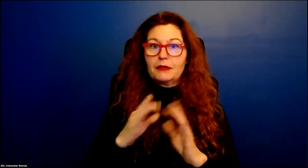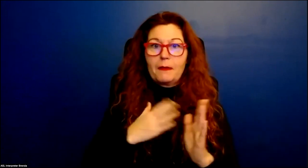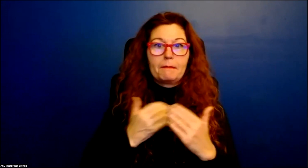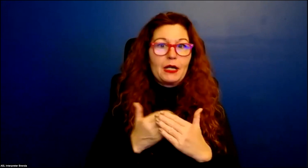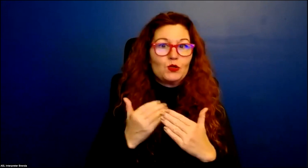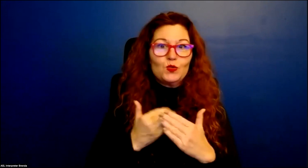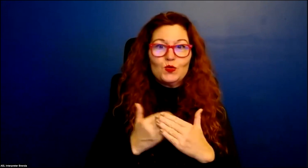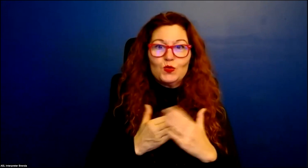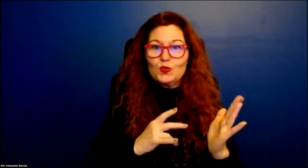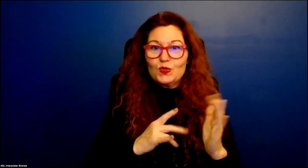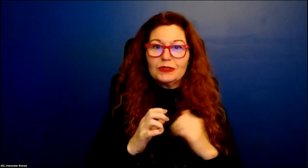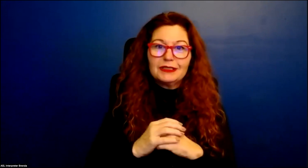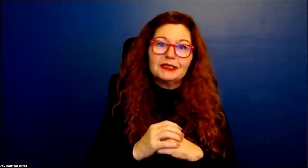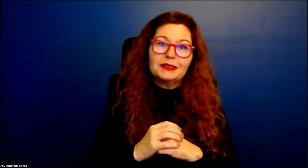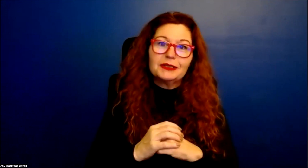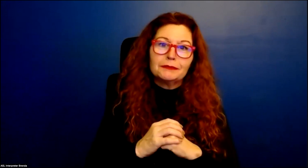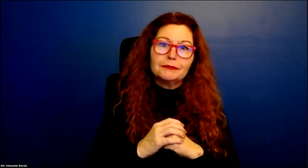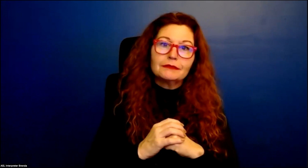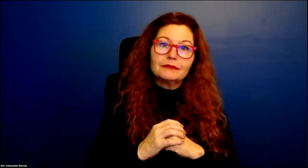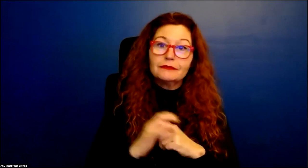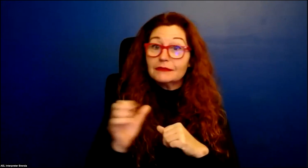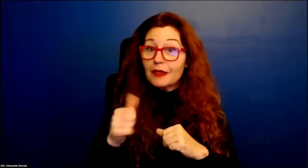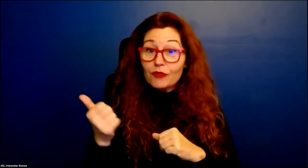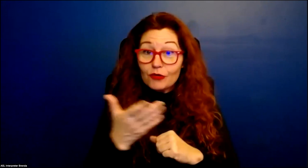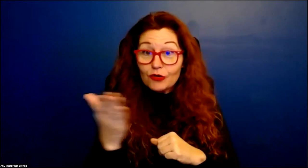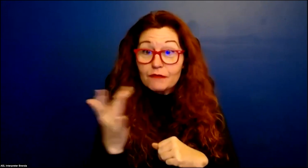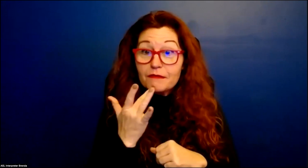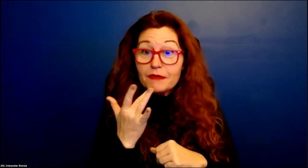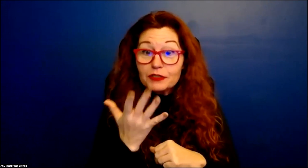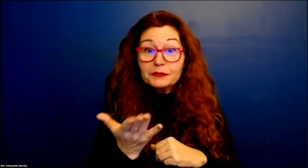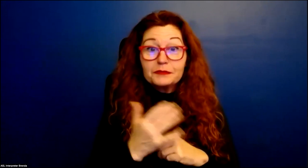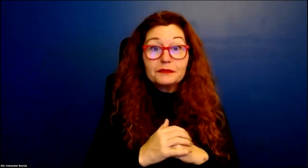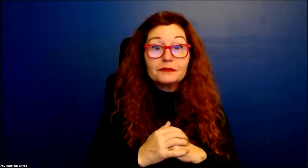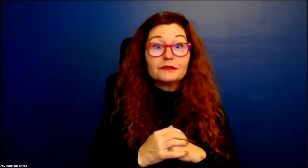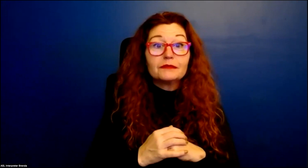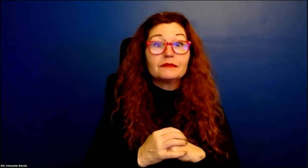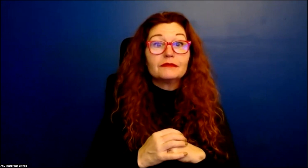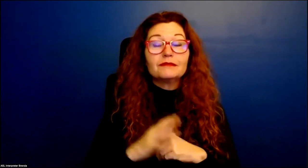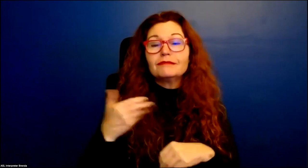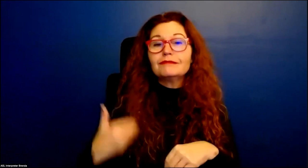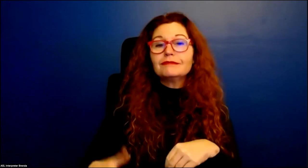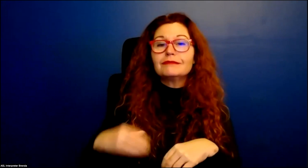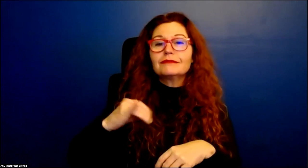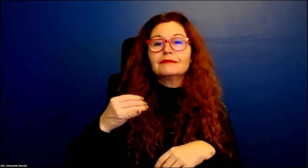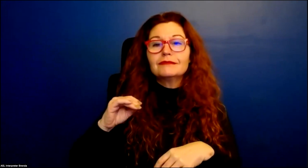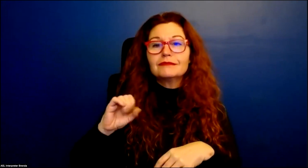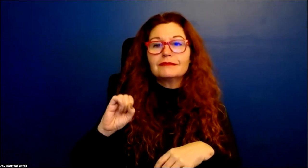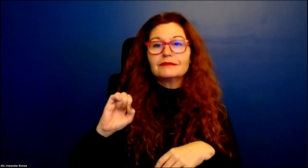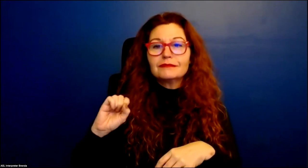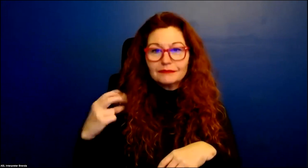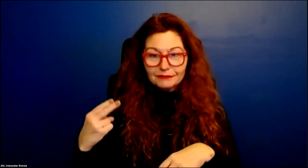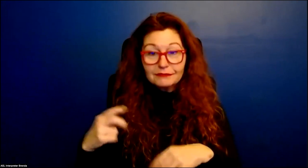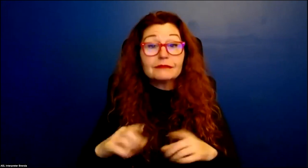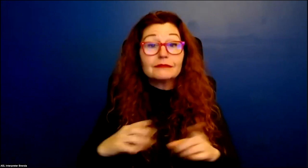newfound tool. Anyone else? This is Joseph. One of my favorites is